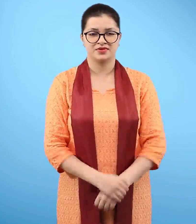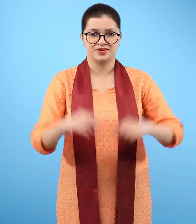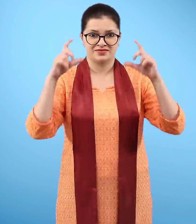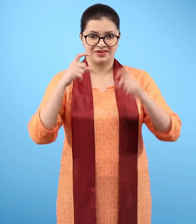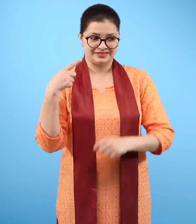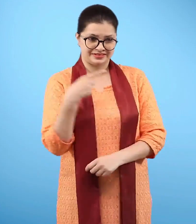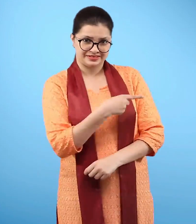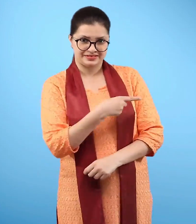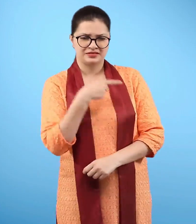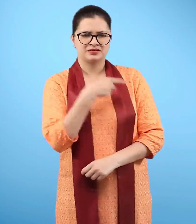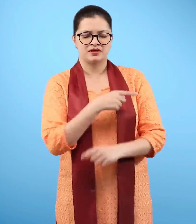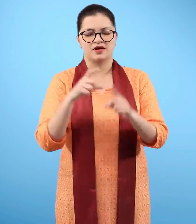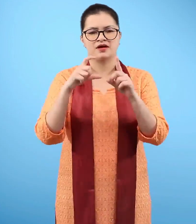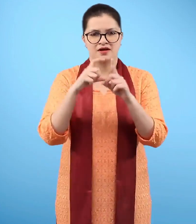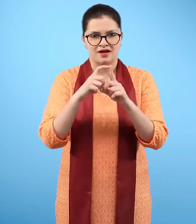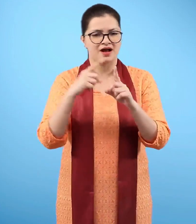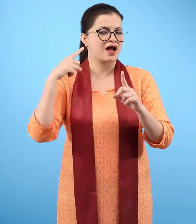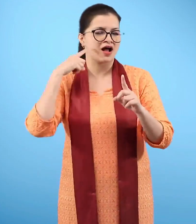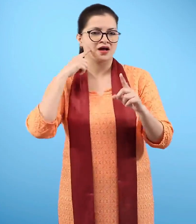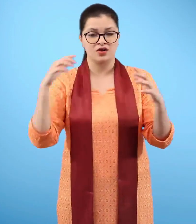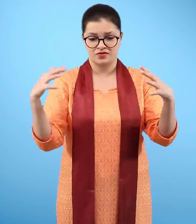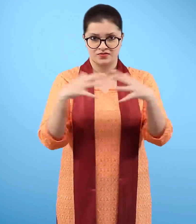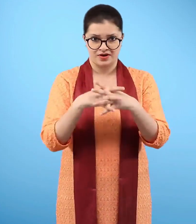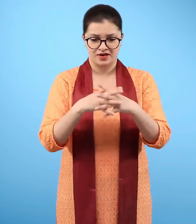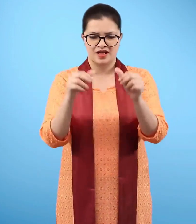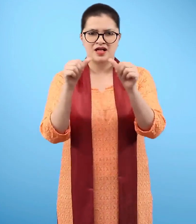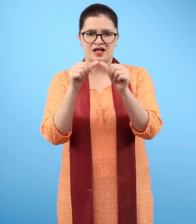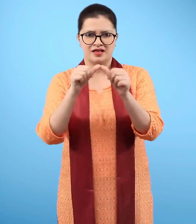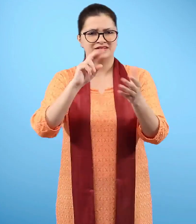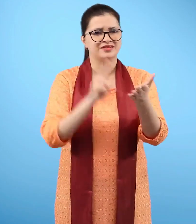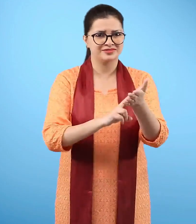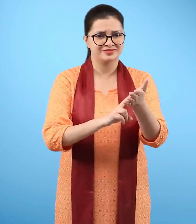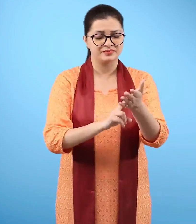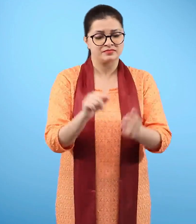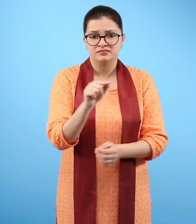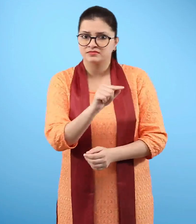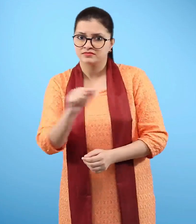Next to this, we see pictures of Diwan-e-Aam and Rang Mahal.